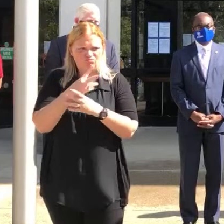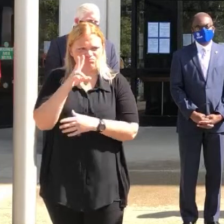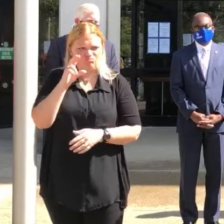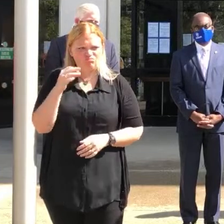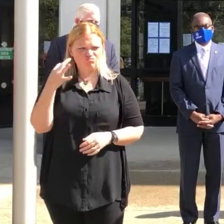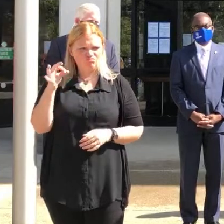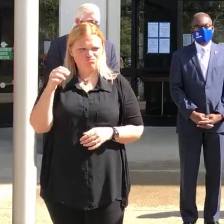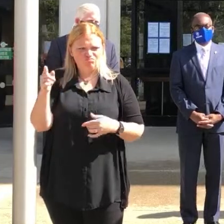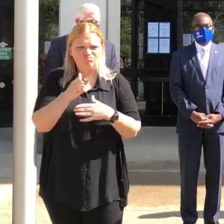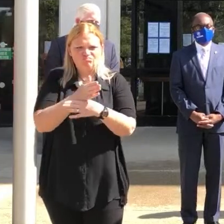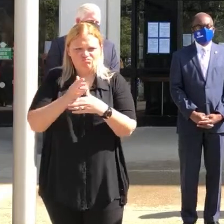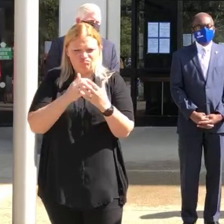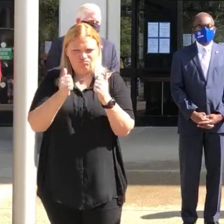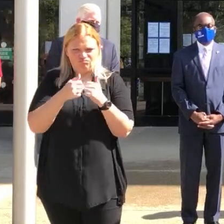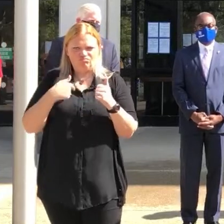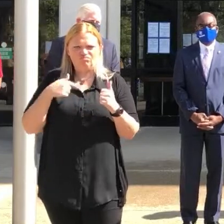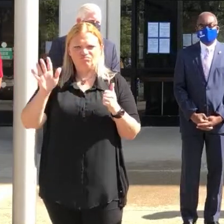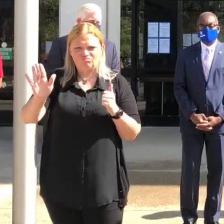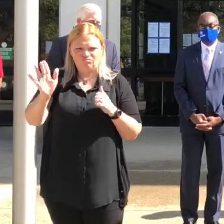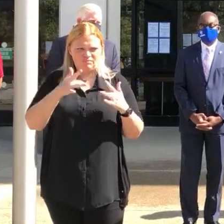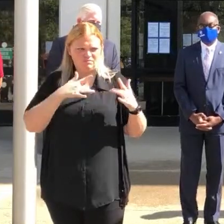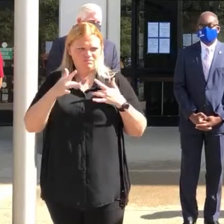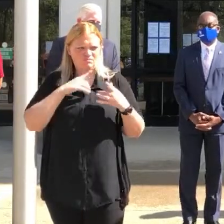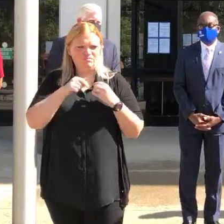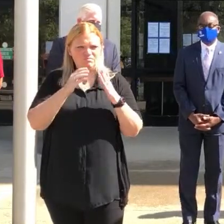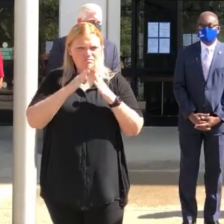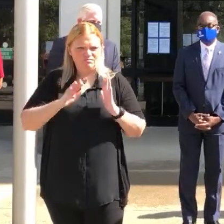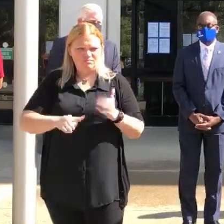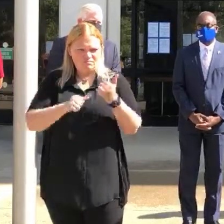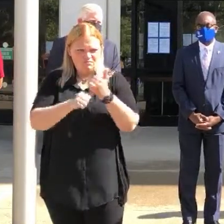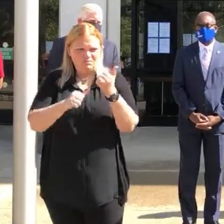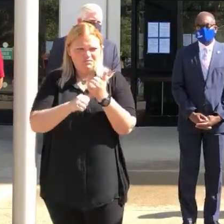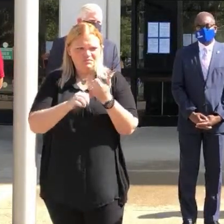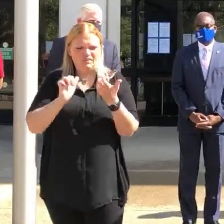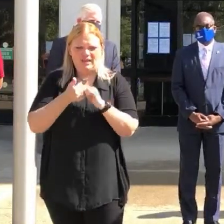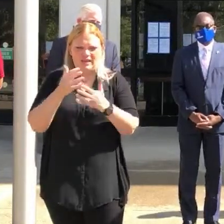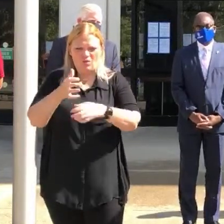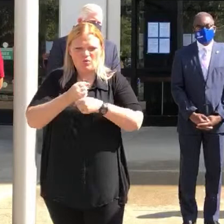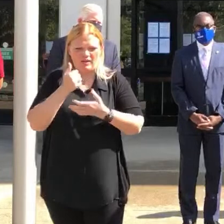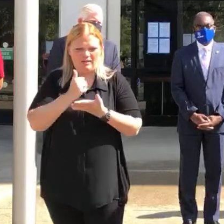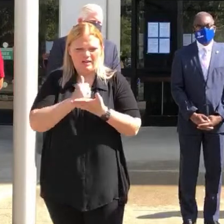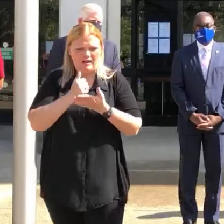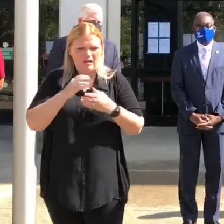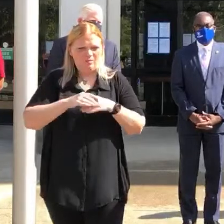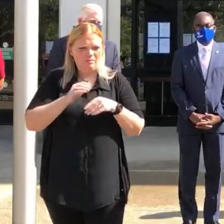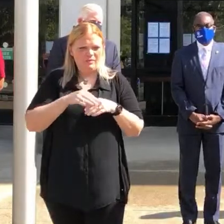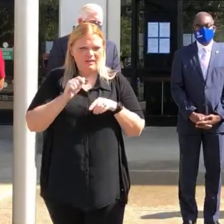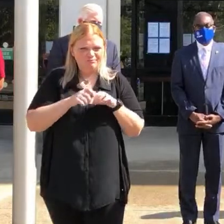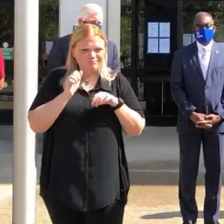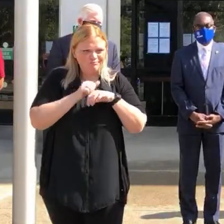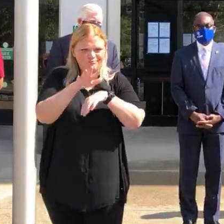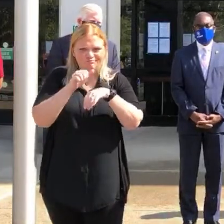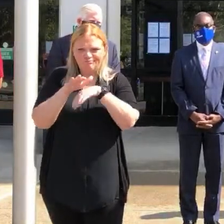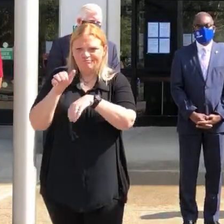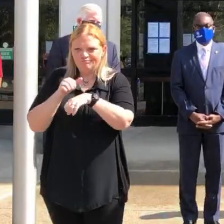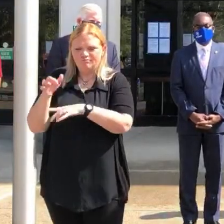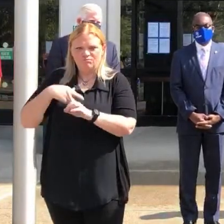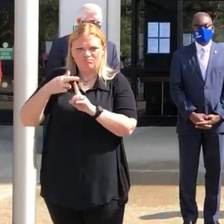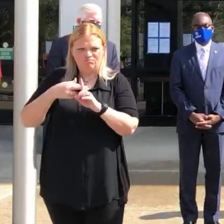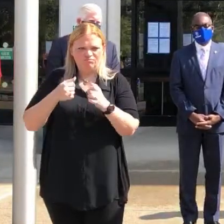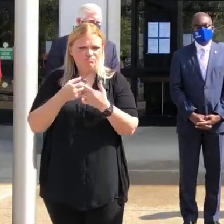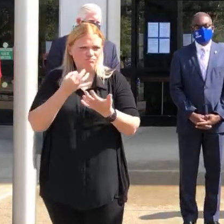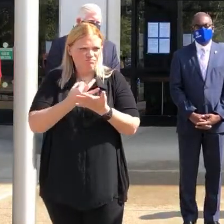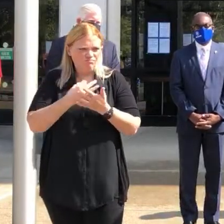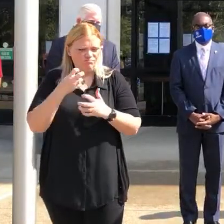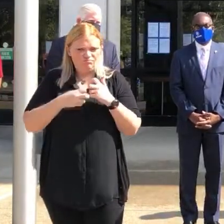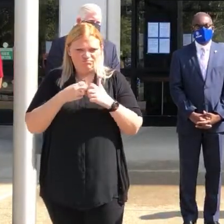2019, they shared with me their concerns about housing assistance and how getting help to renters with financial problems, such